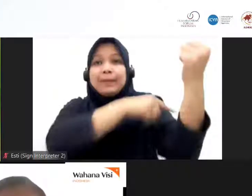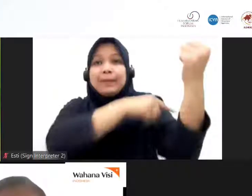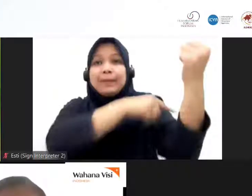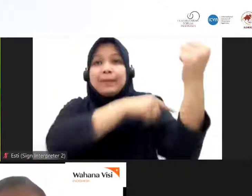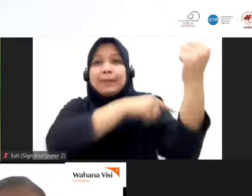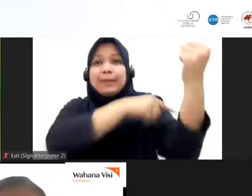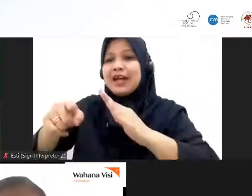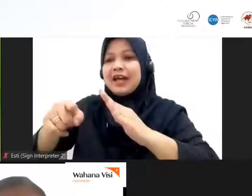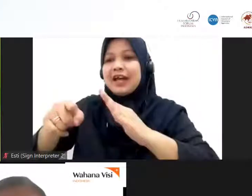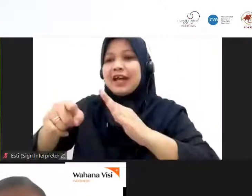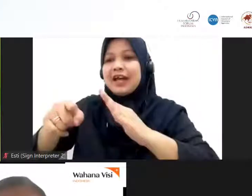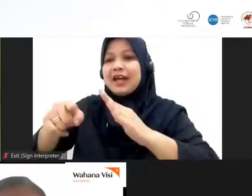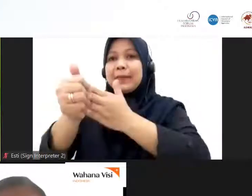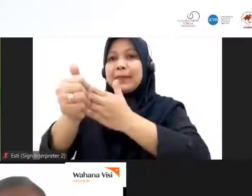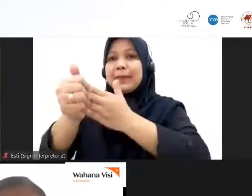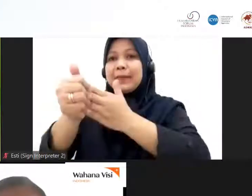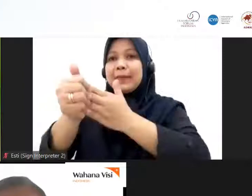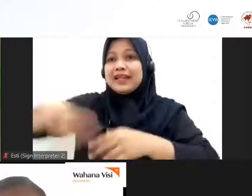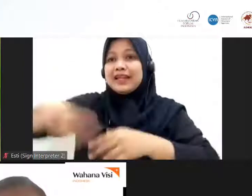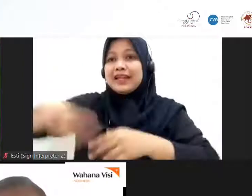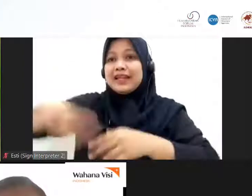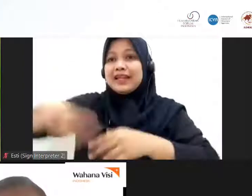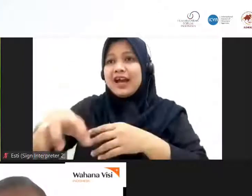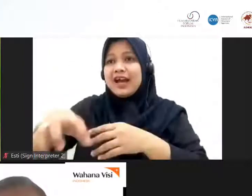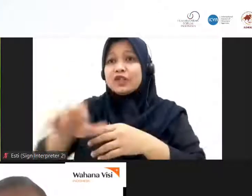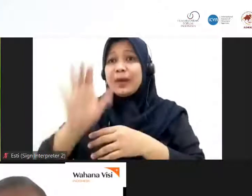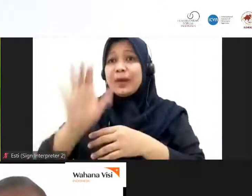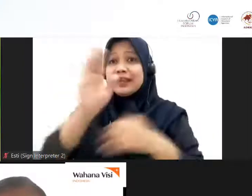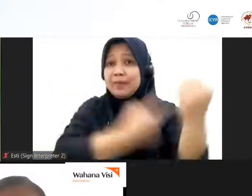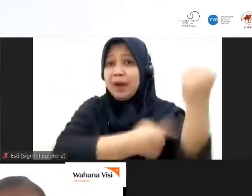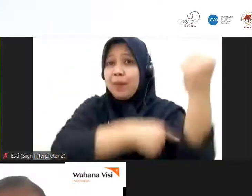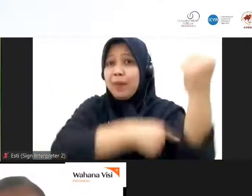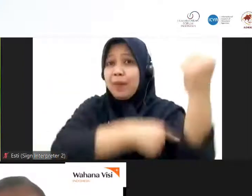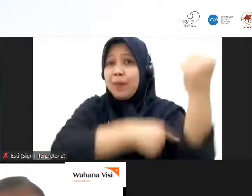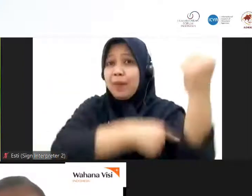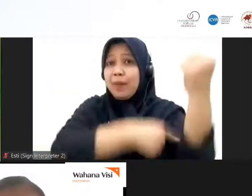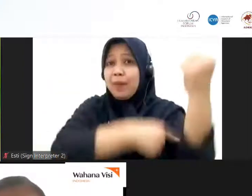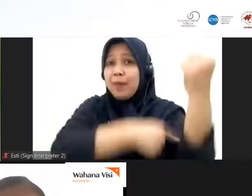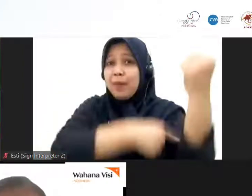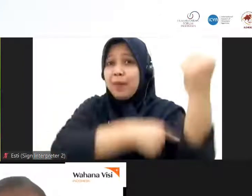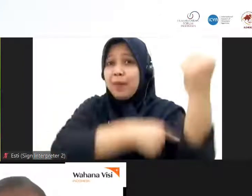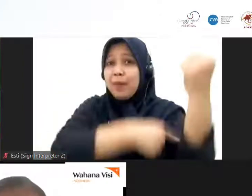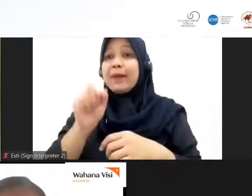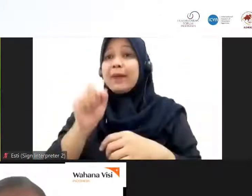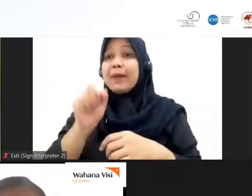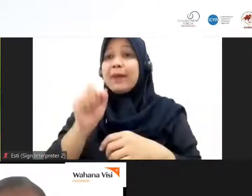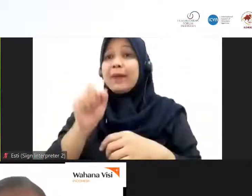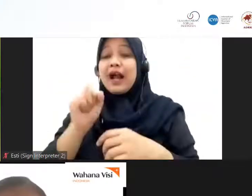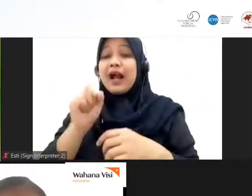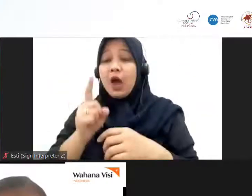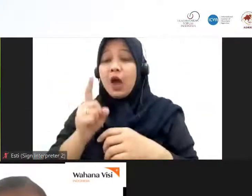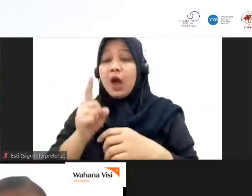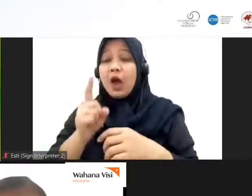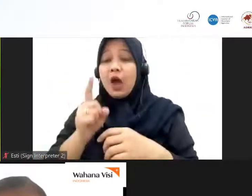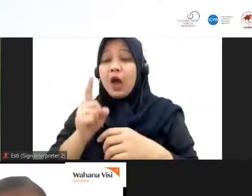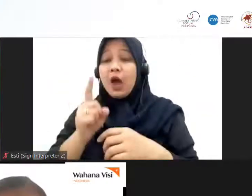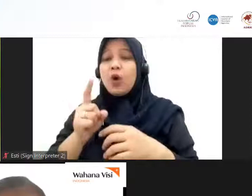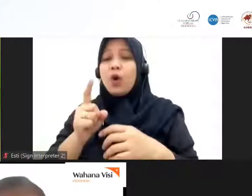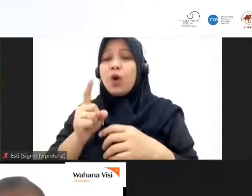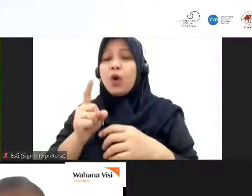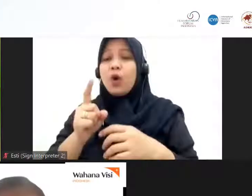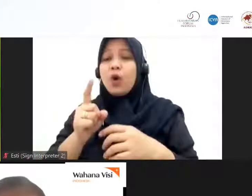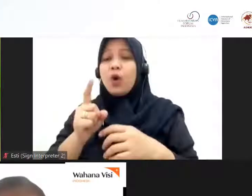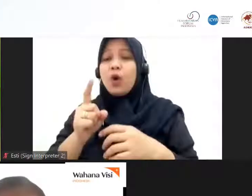in capacitating them, because if you cannot reach the whole population, at least the community leaders will be the